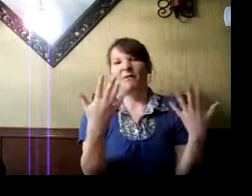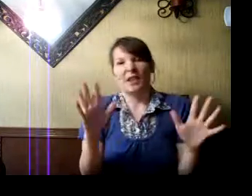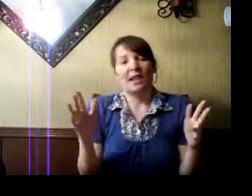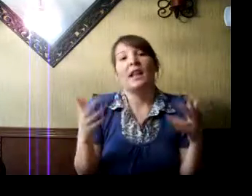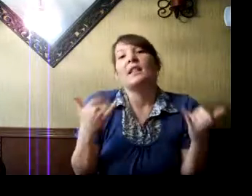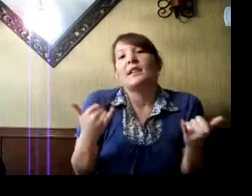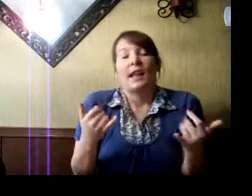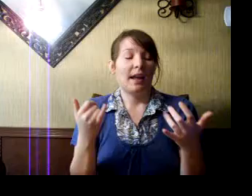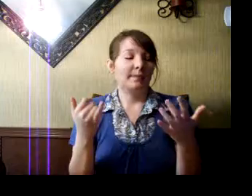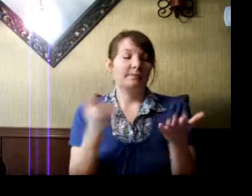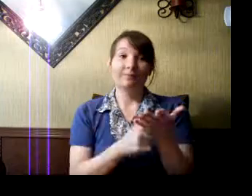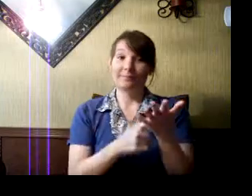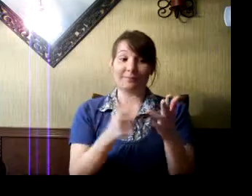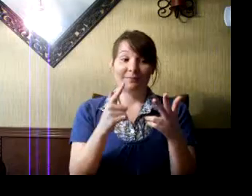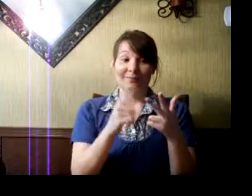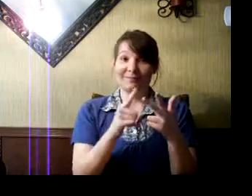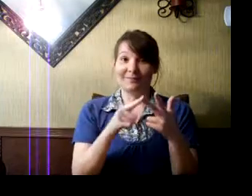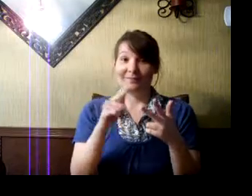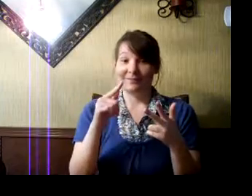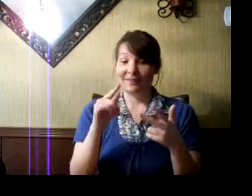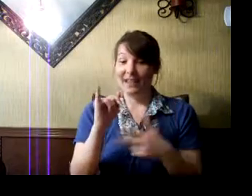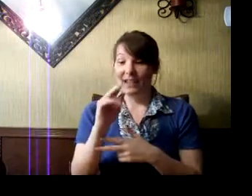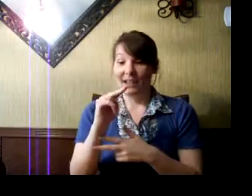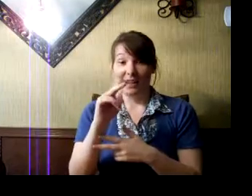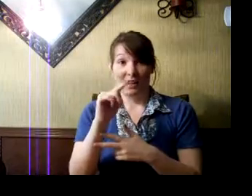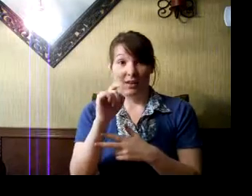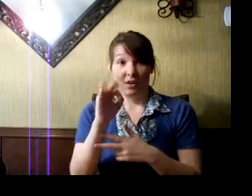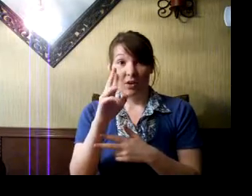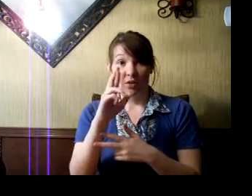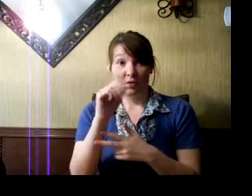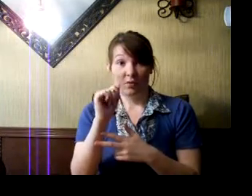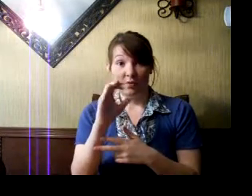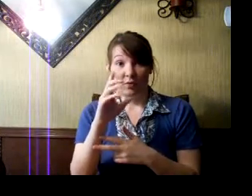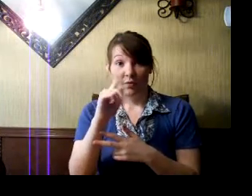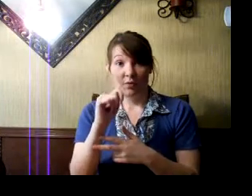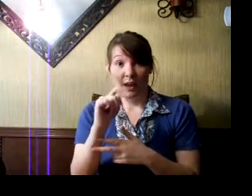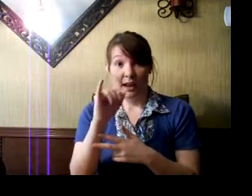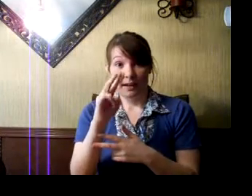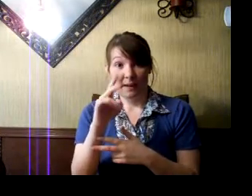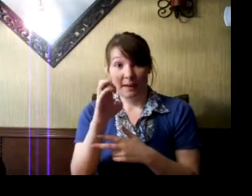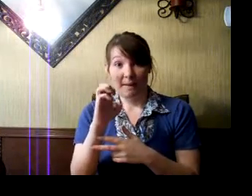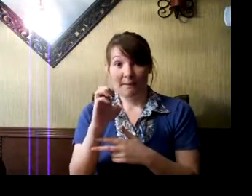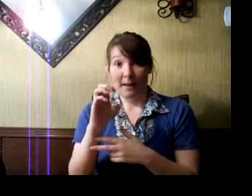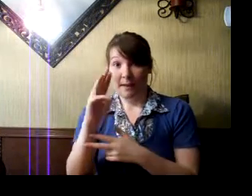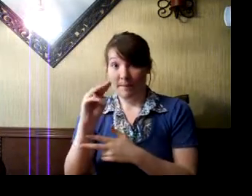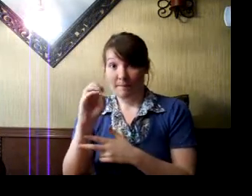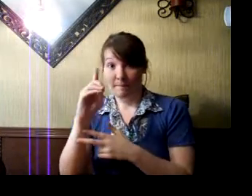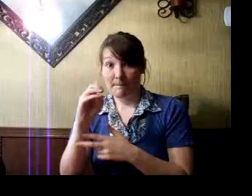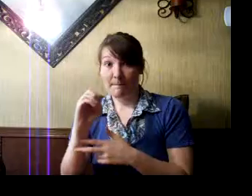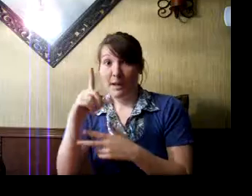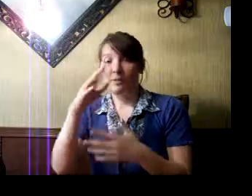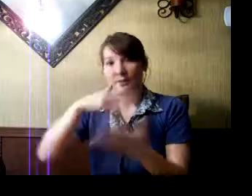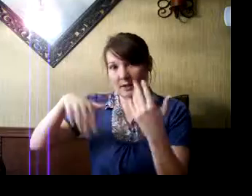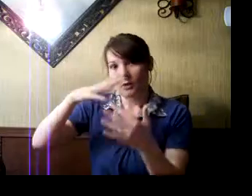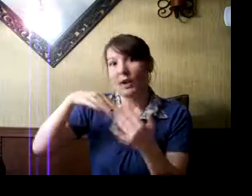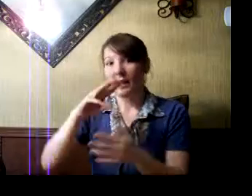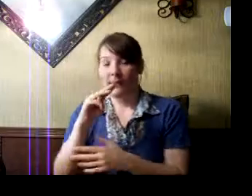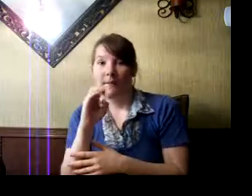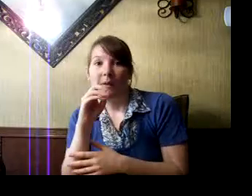some basic concepts that underpin the interactive model. There are three that I will speak about: functional